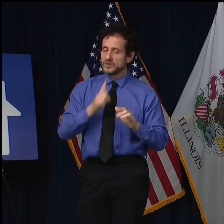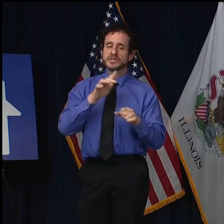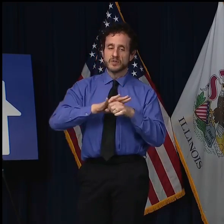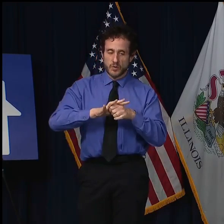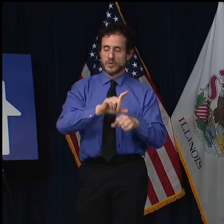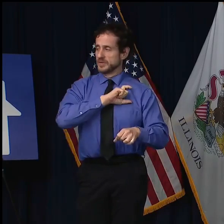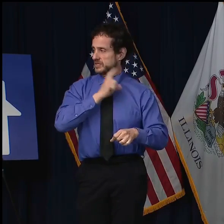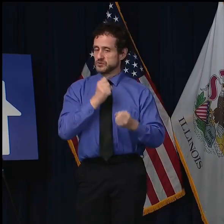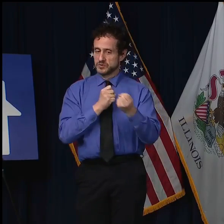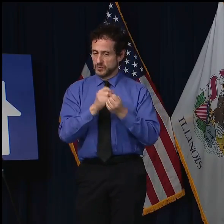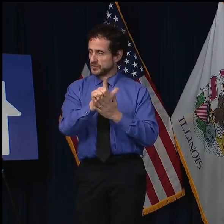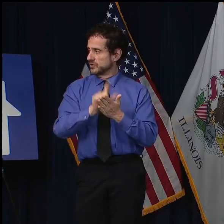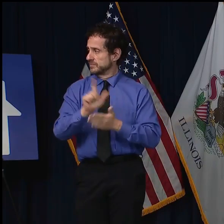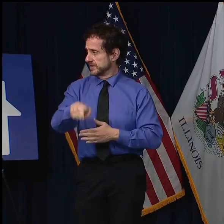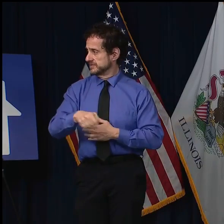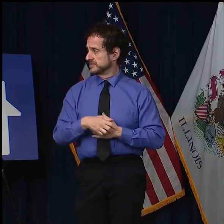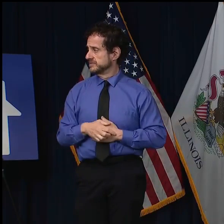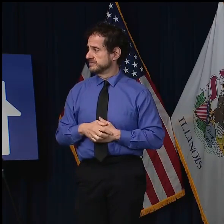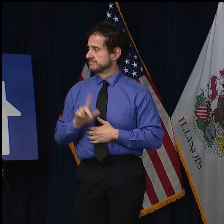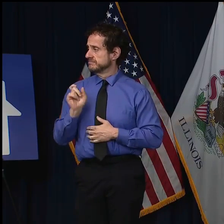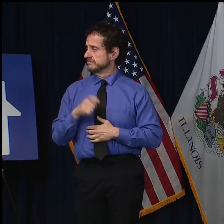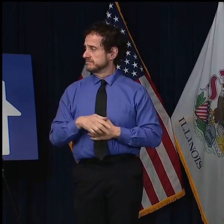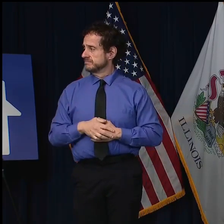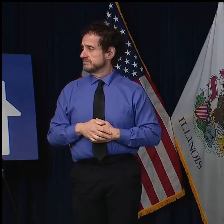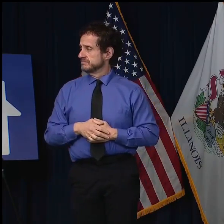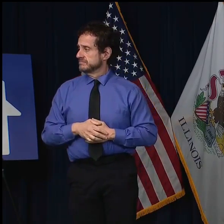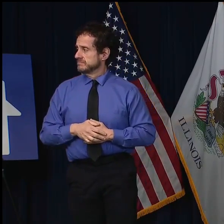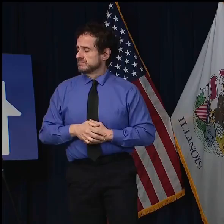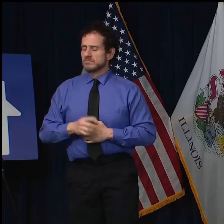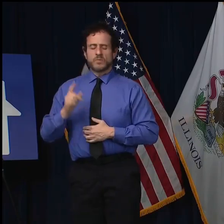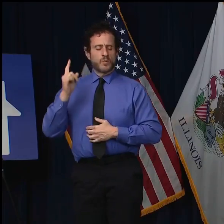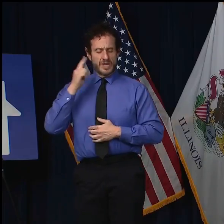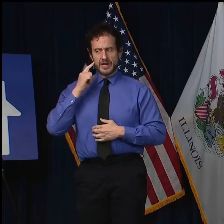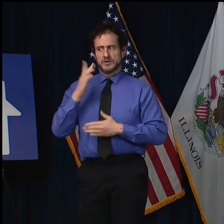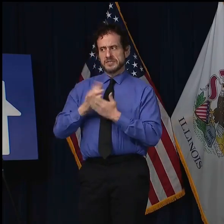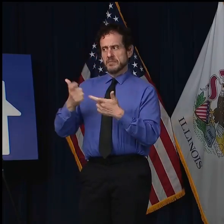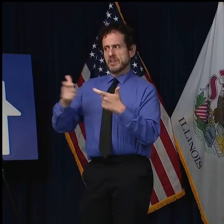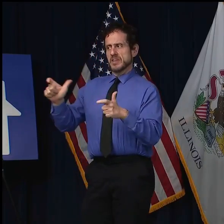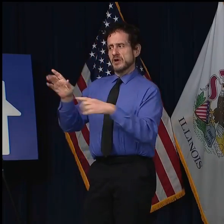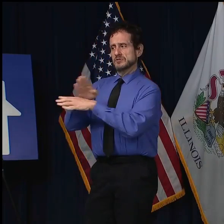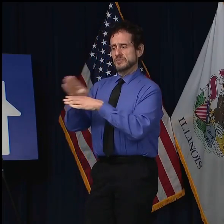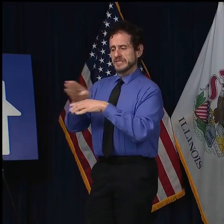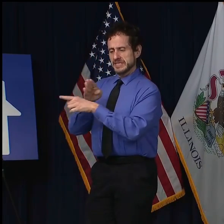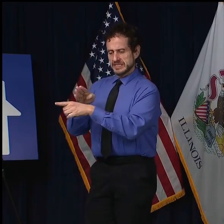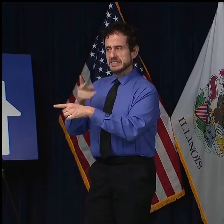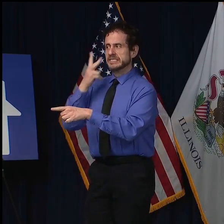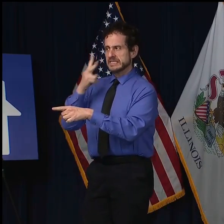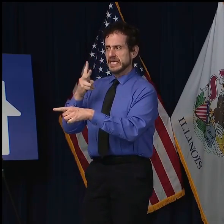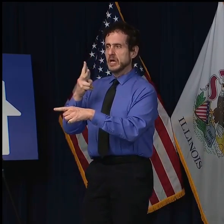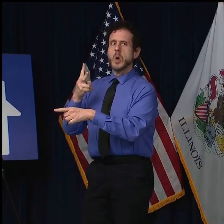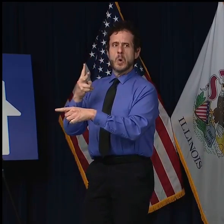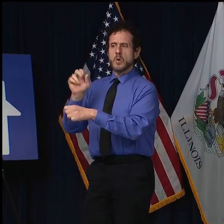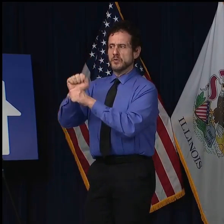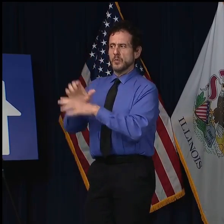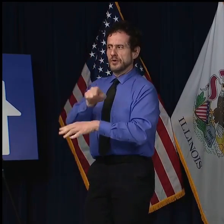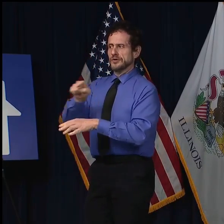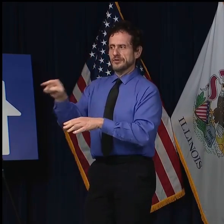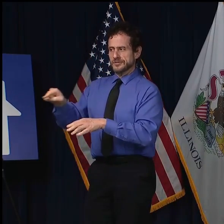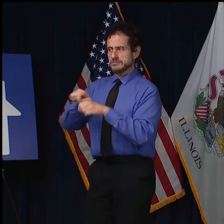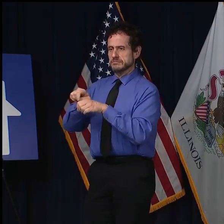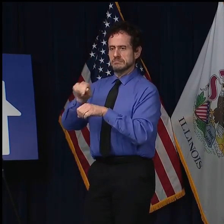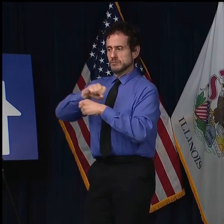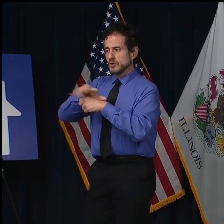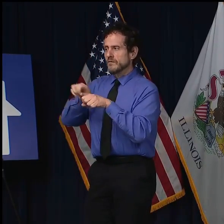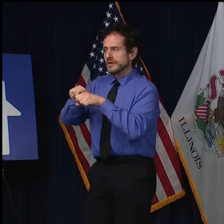level. This is from Chris Carter at WAND. Governor, we hear of large businesses seeing outbreaks of COVID and reporting that information